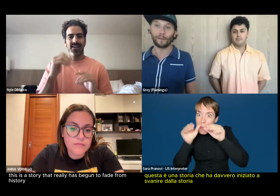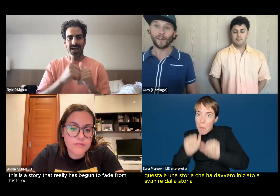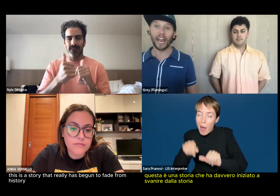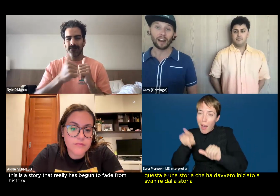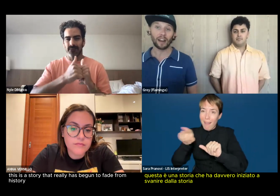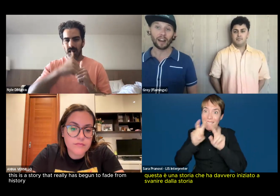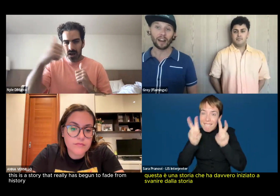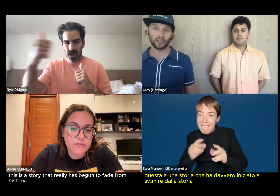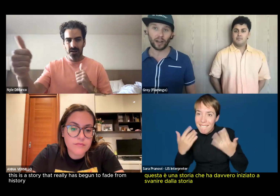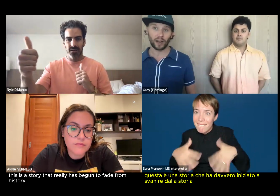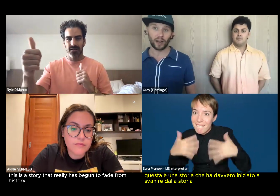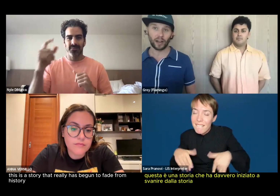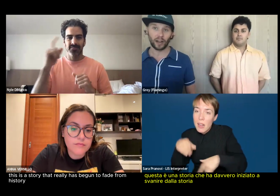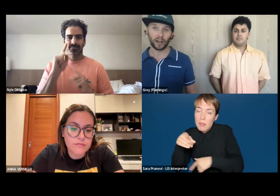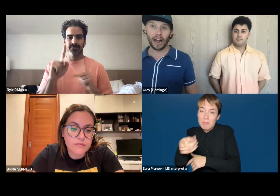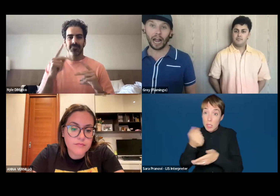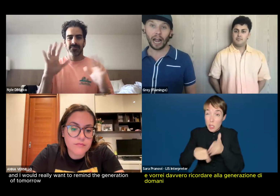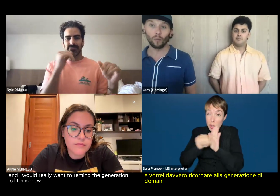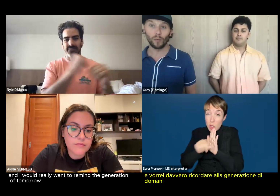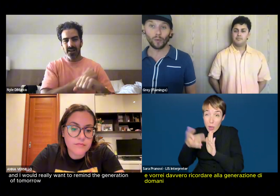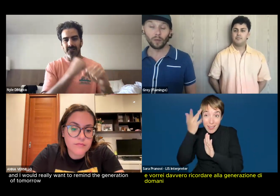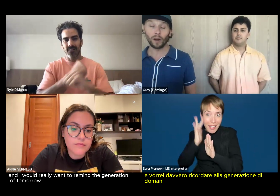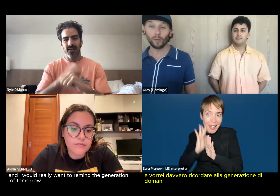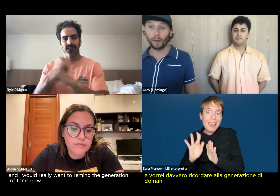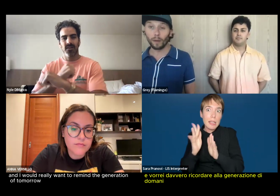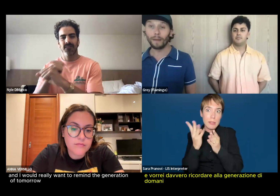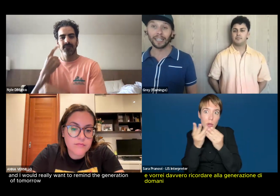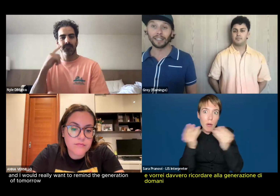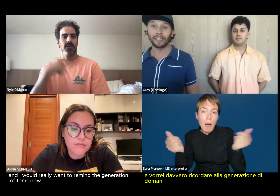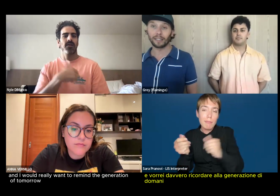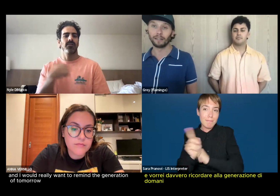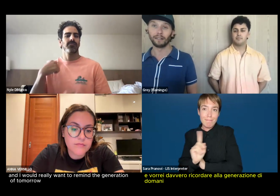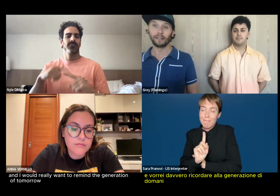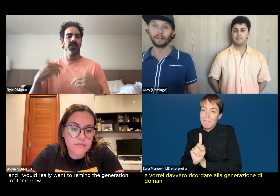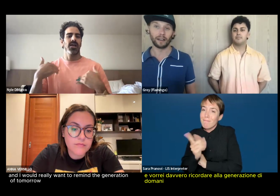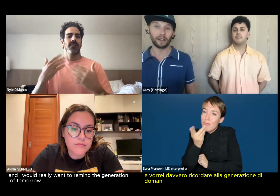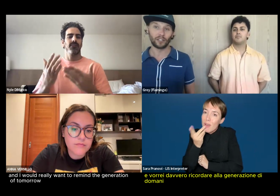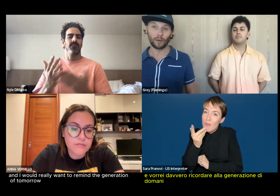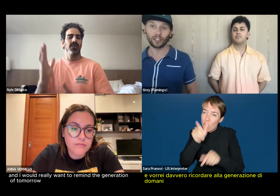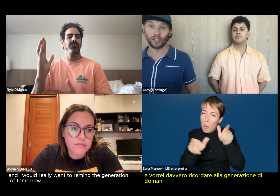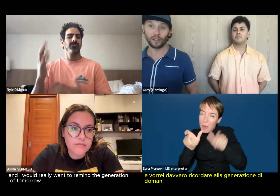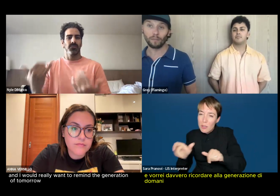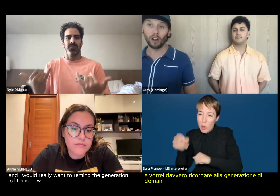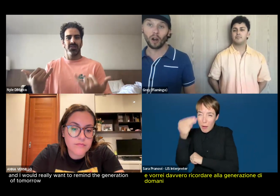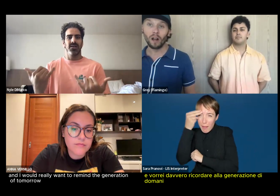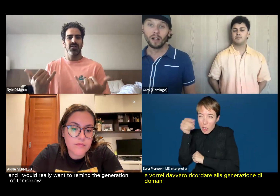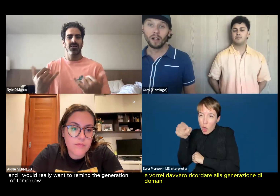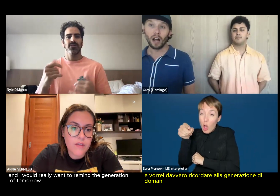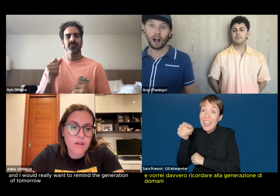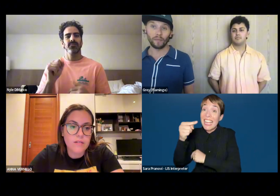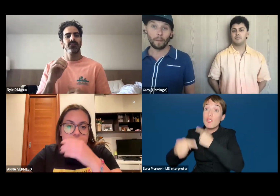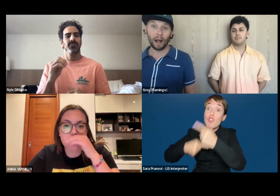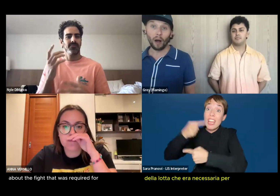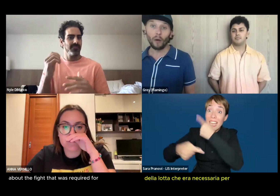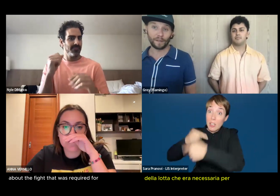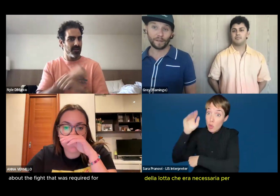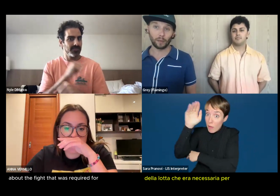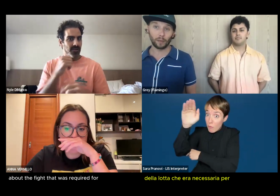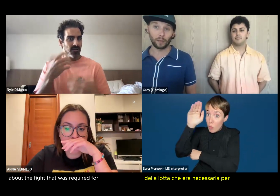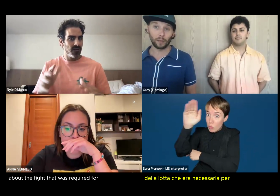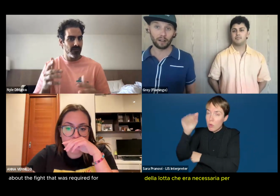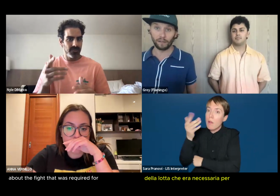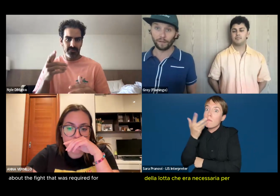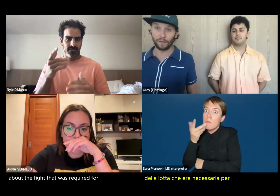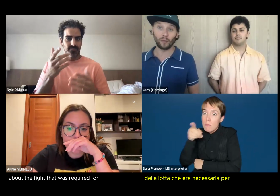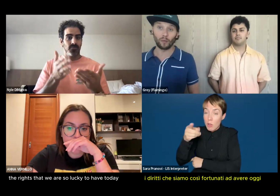has begun to fade from history. And I would really want to remind the generation of tomorrow about the